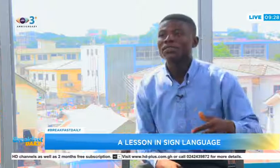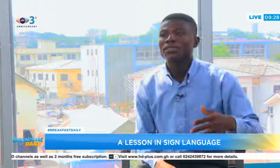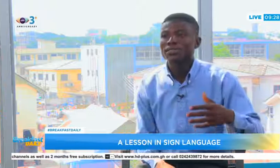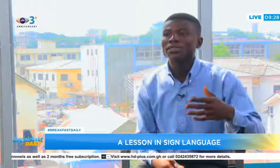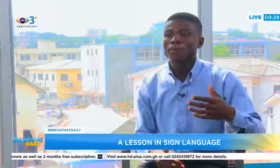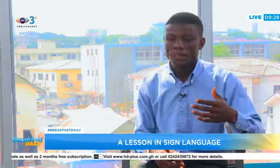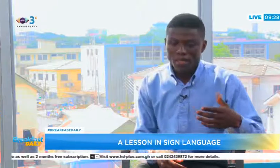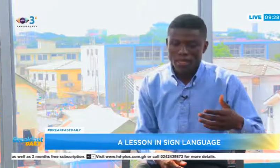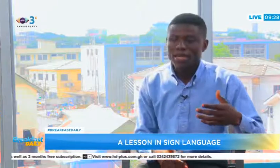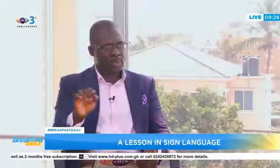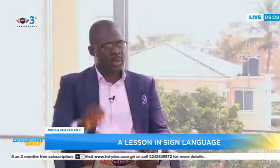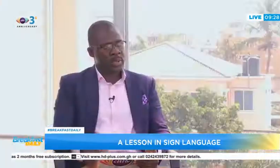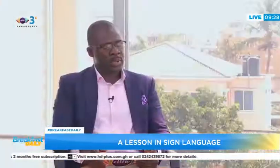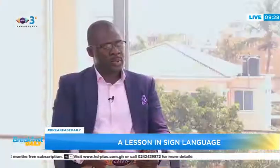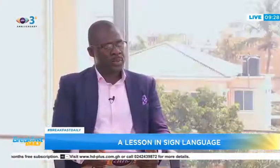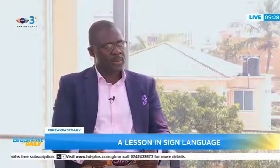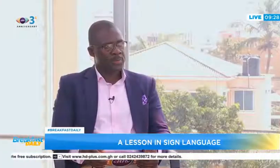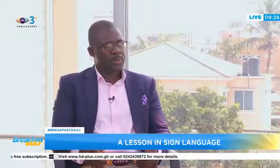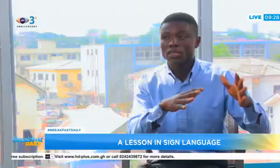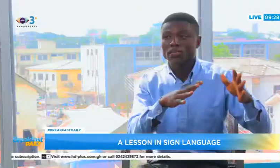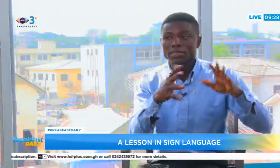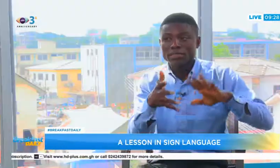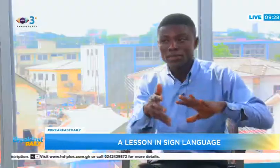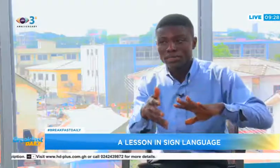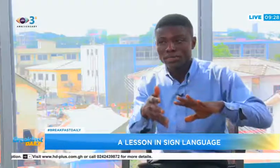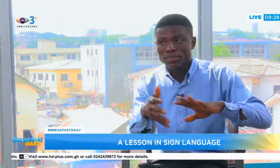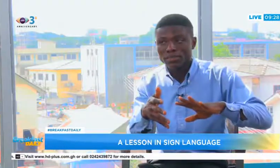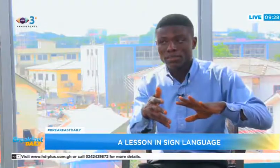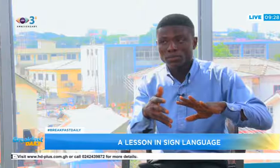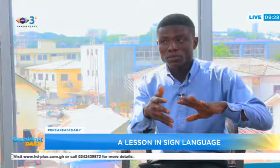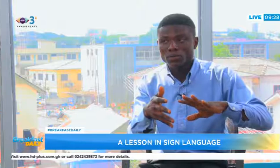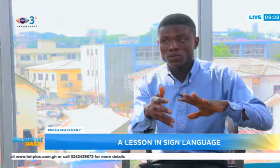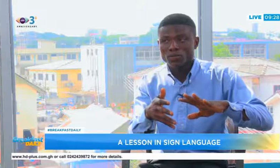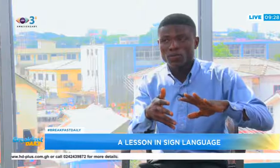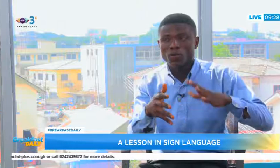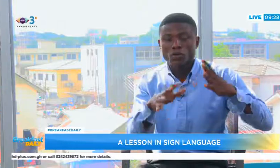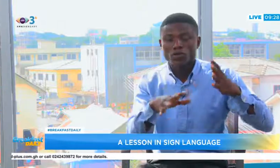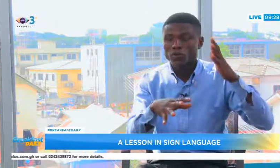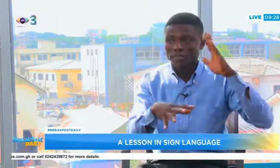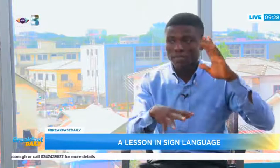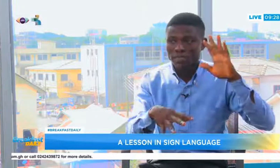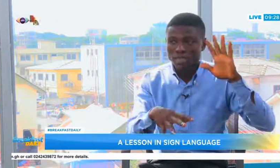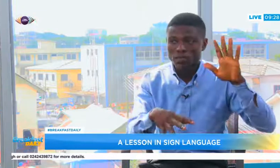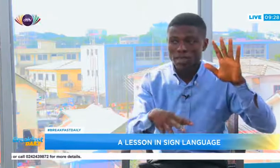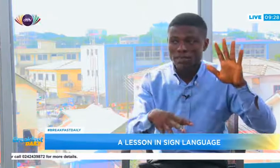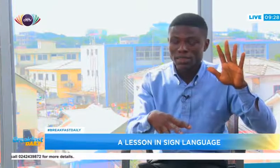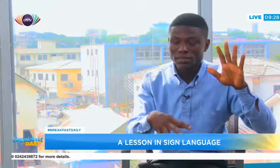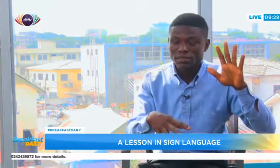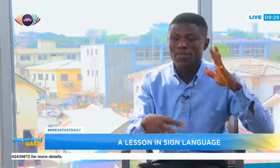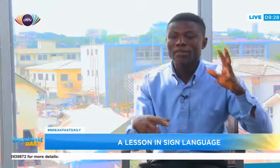a special. Yeah, and then we have the intellectual disability Okay. Okay. for those with intellectual disabilities. And